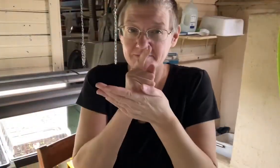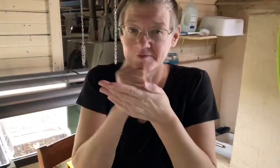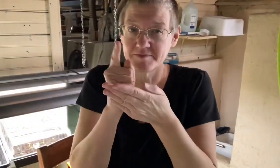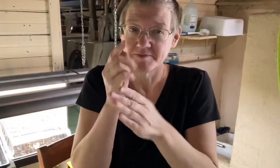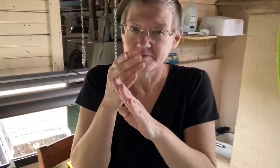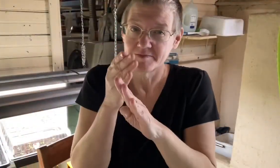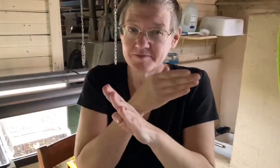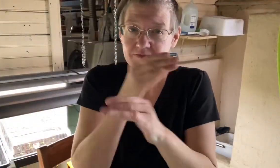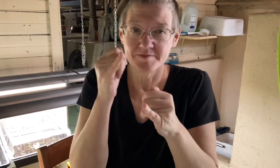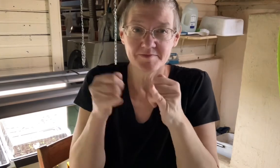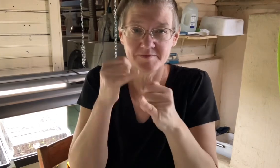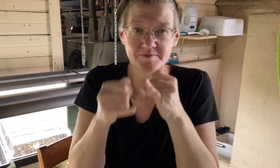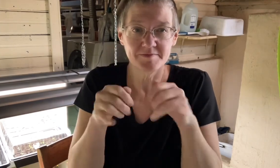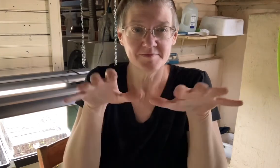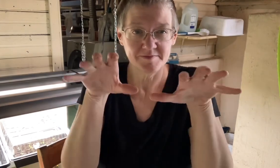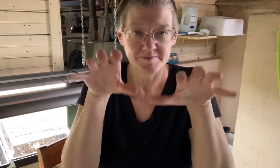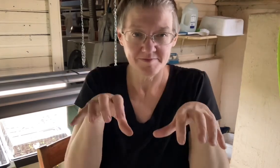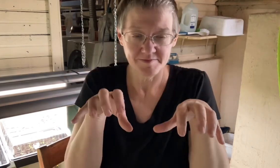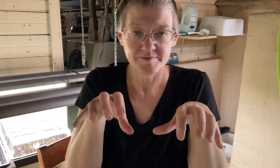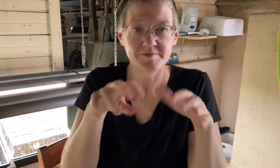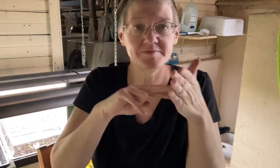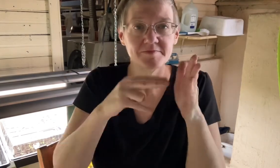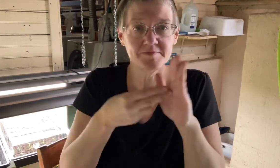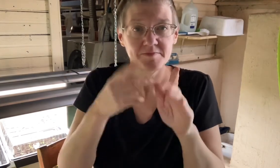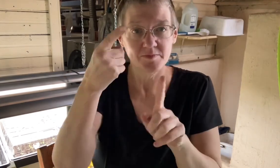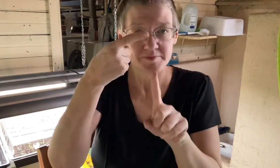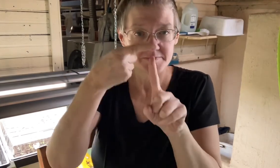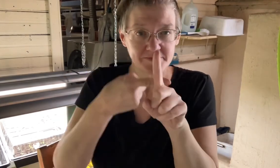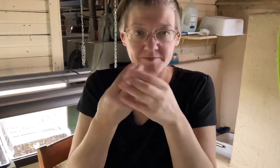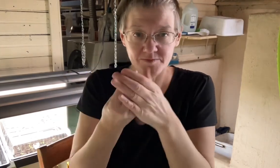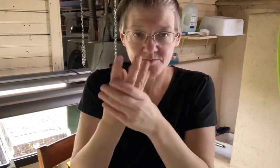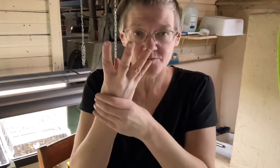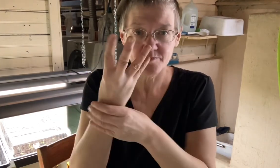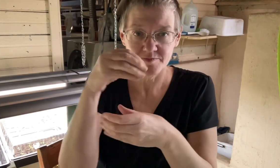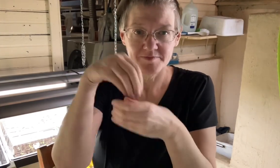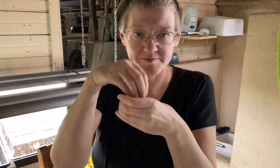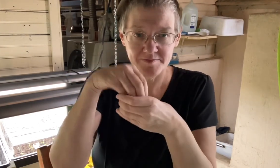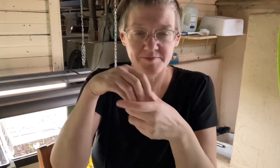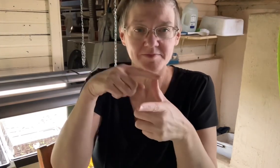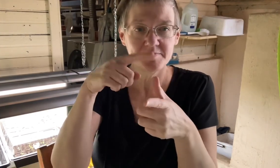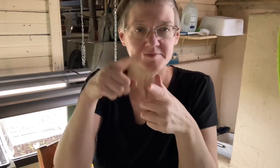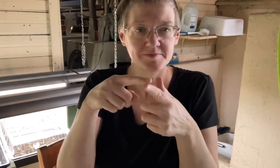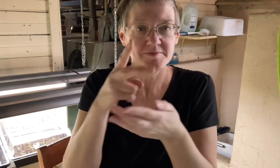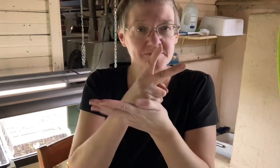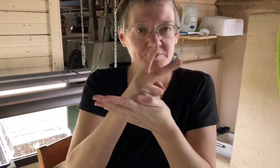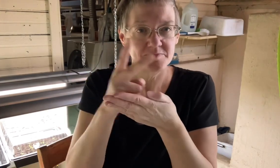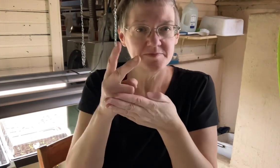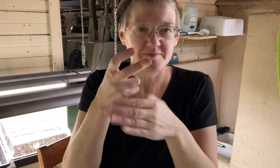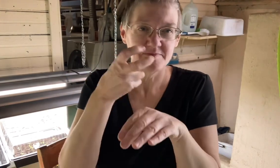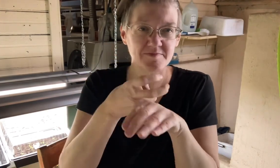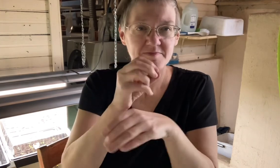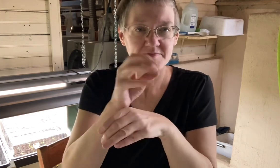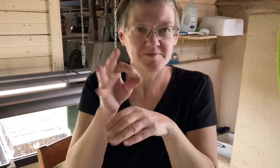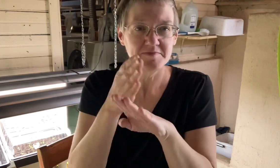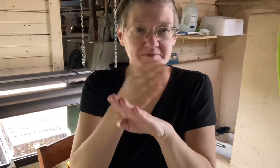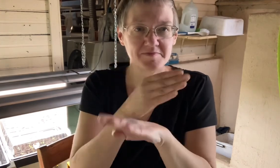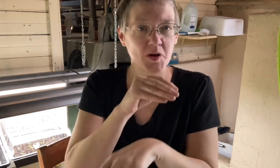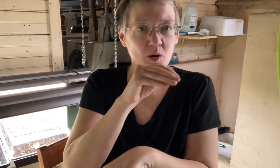It's 10 weeks before our last freeze right now, which is going to give me a month to grow them indoors and then 2 weeks to harden